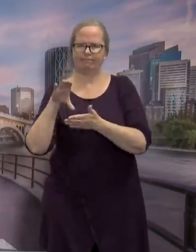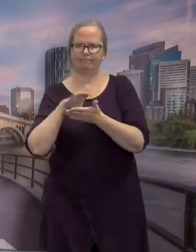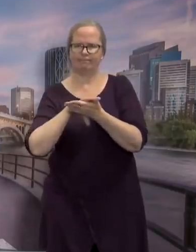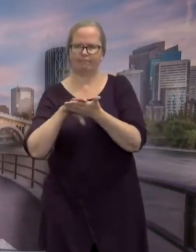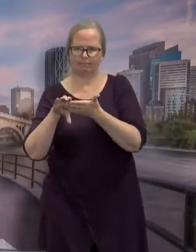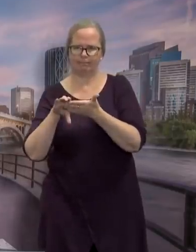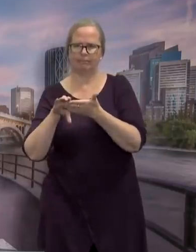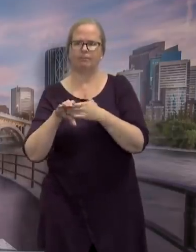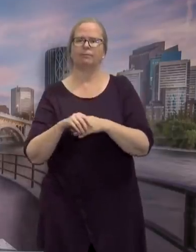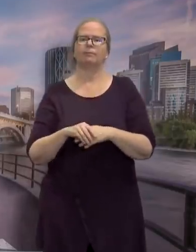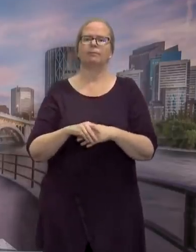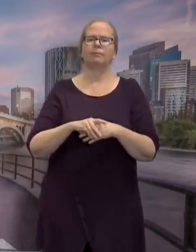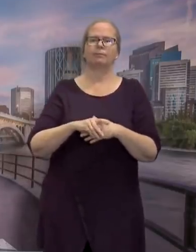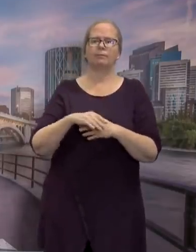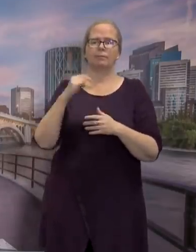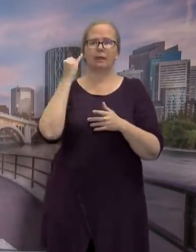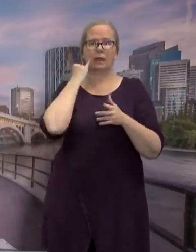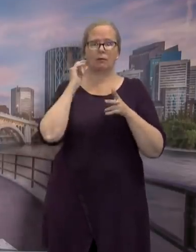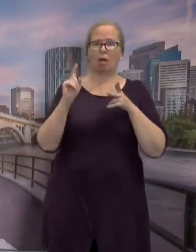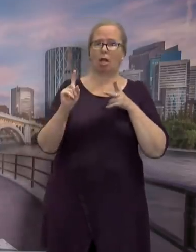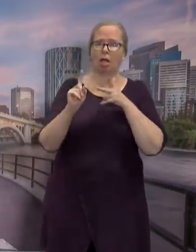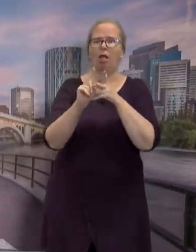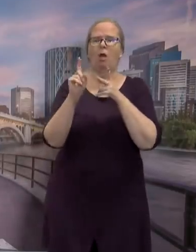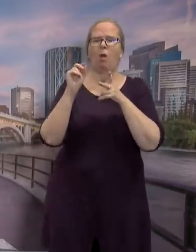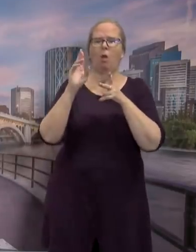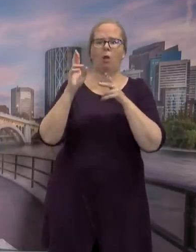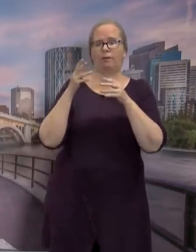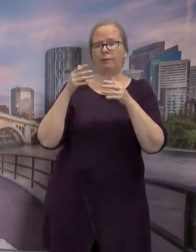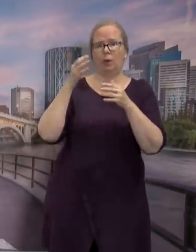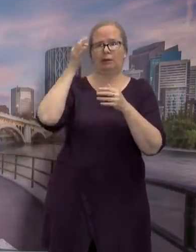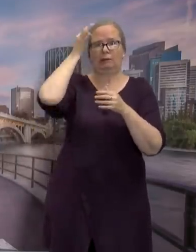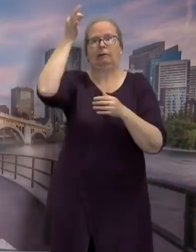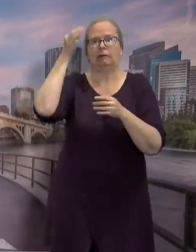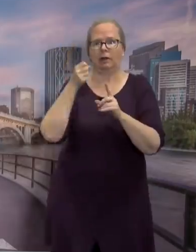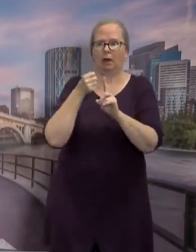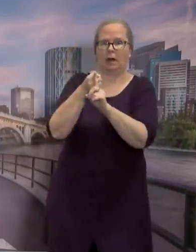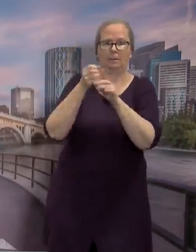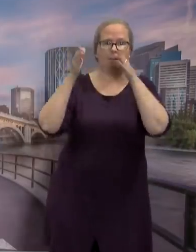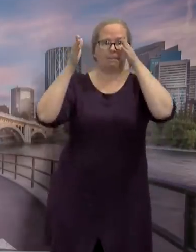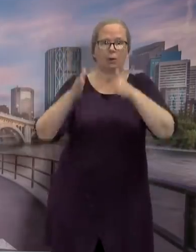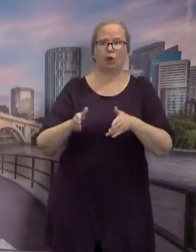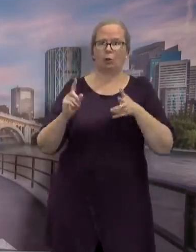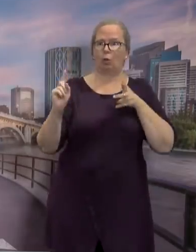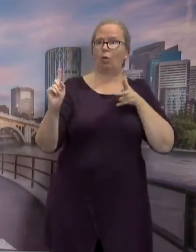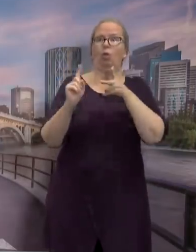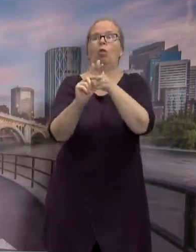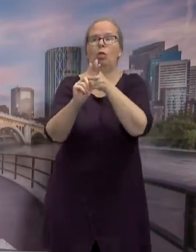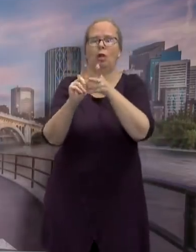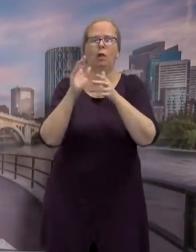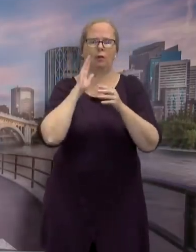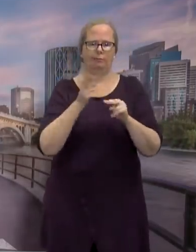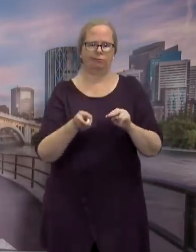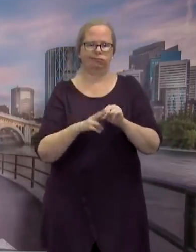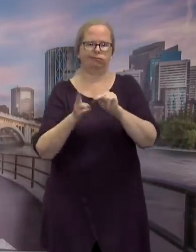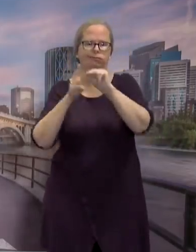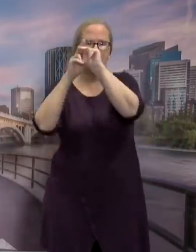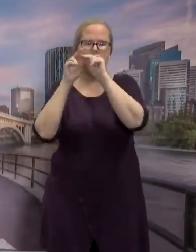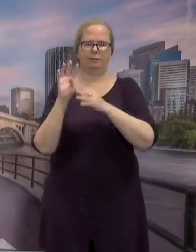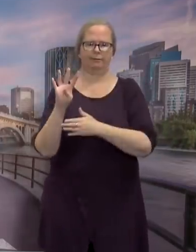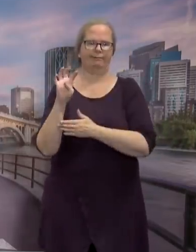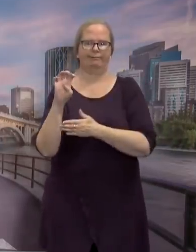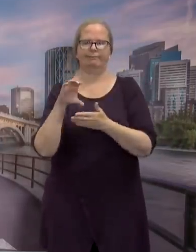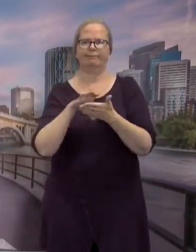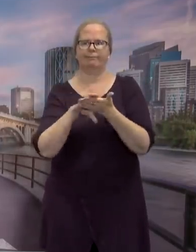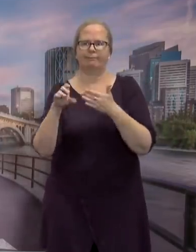pedestrian. Now, one of the concerns that we have heard on these scooters is when people leave them all over the place, when they block the sidewalk. It's not a